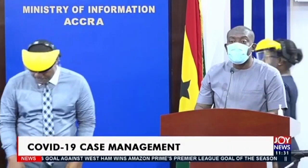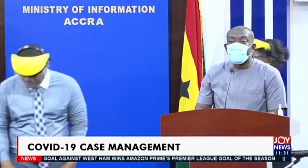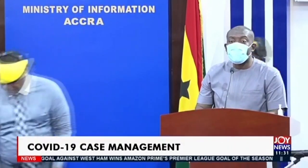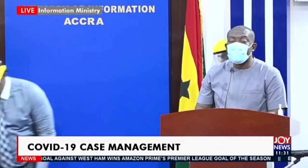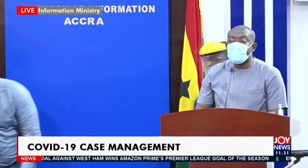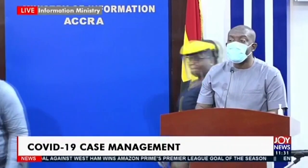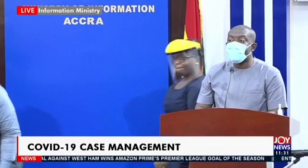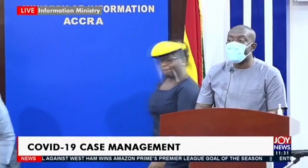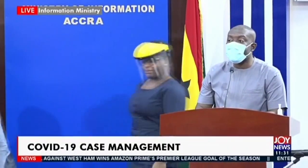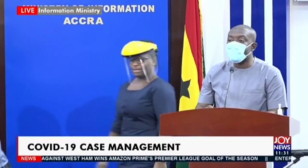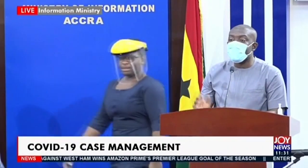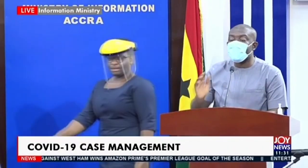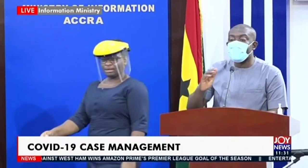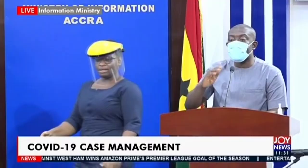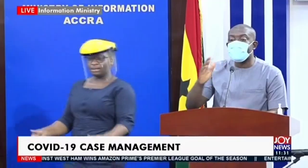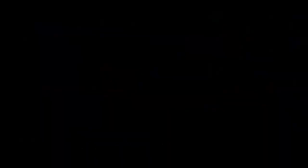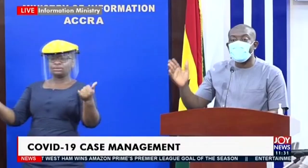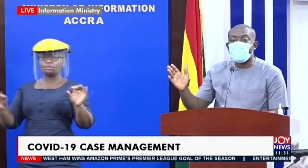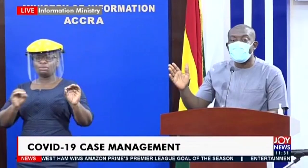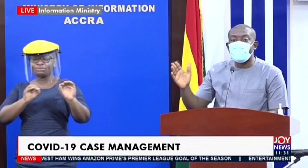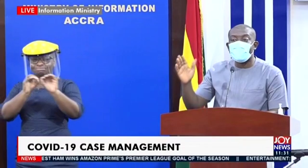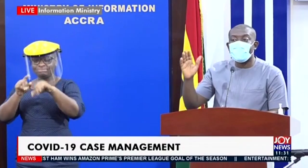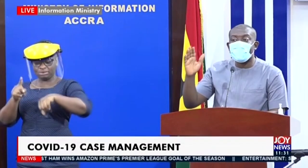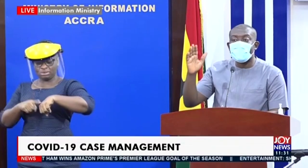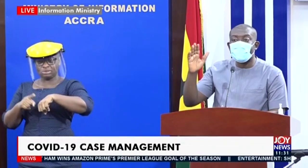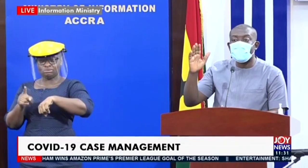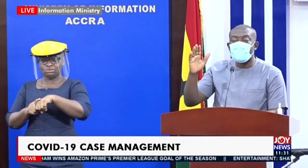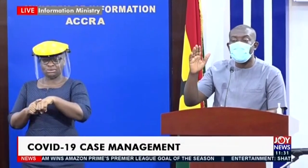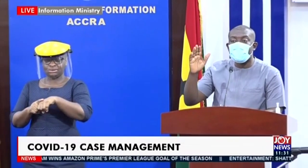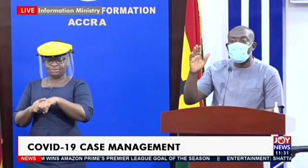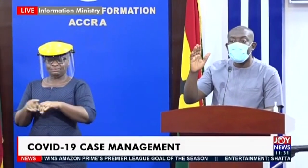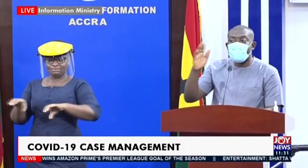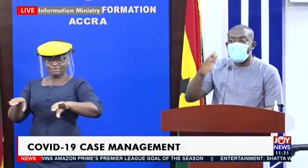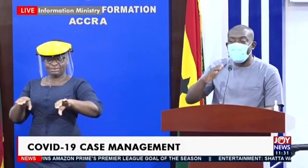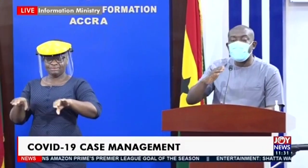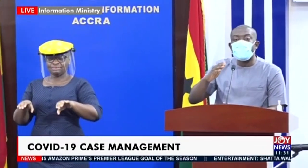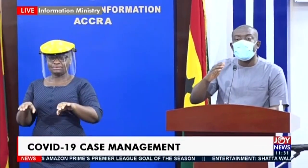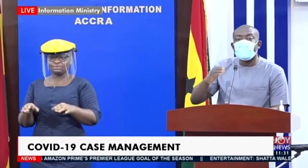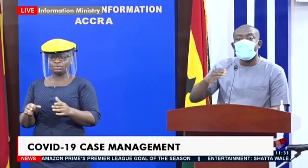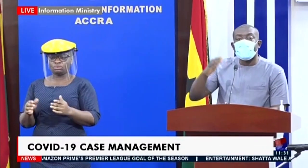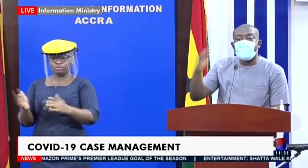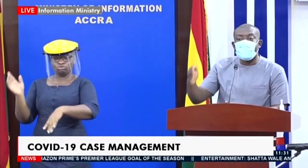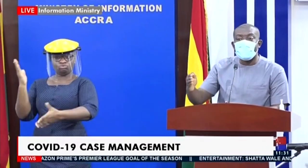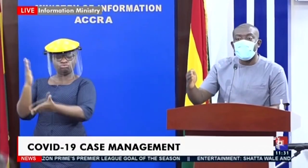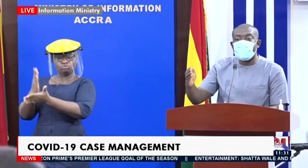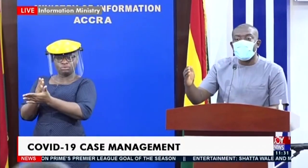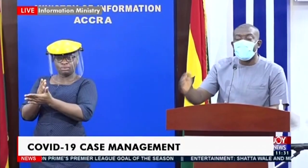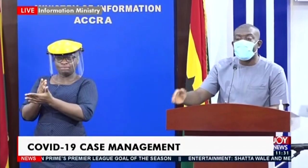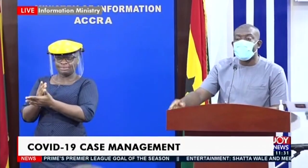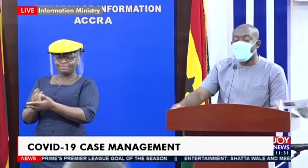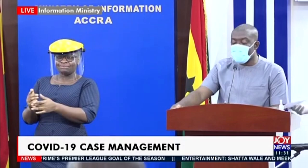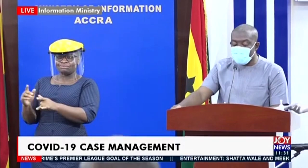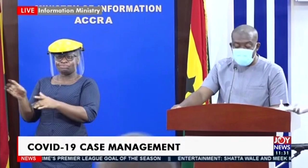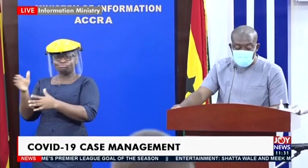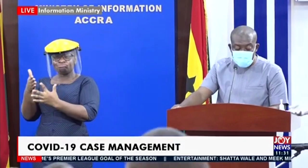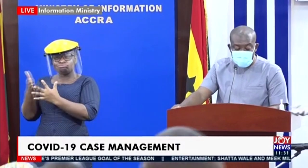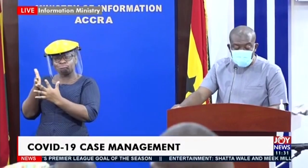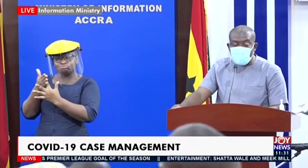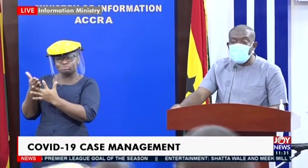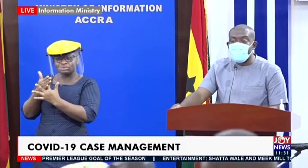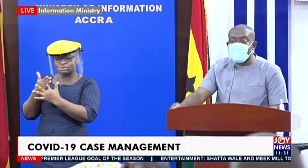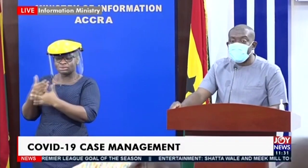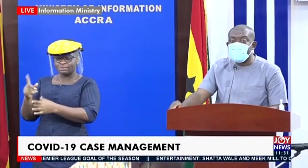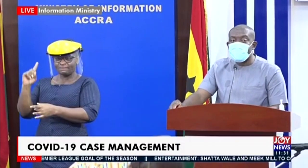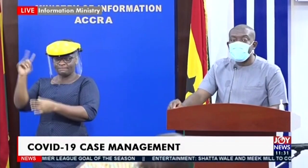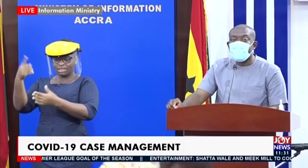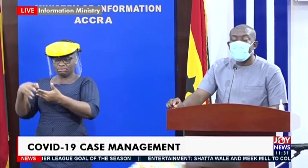world. So you would observe that Cereals sporting play an activities generally were banned, and then during the first phase of the easing